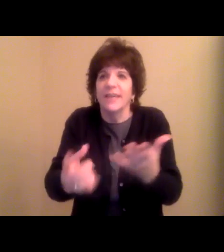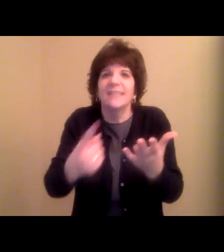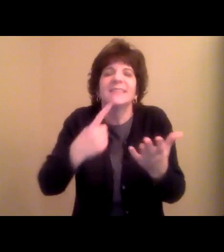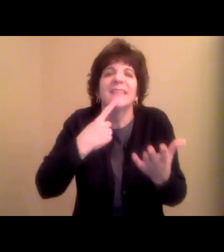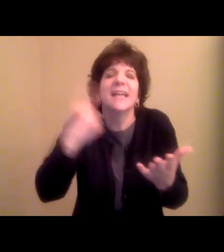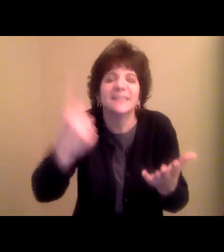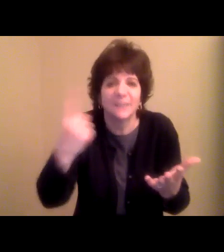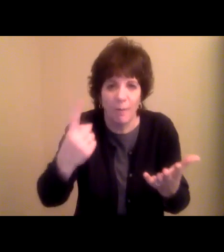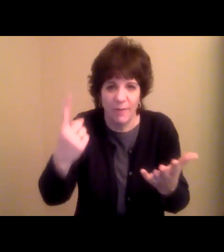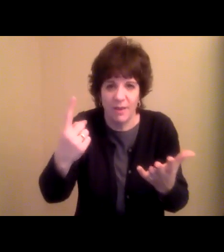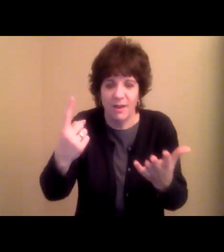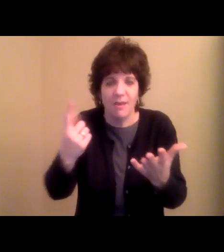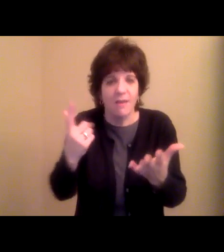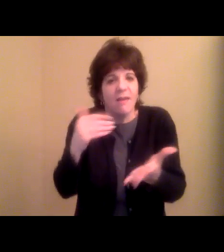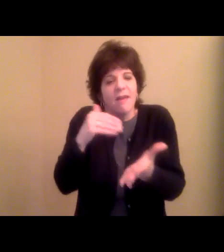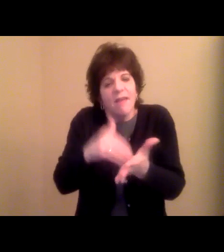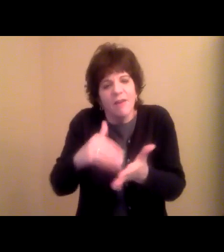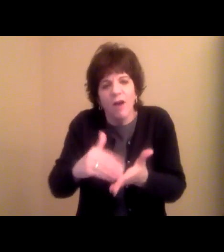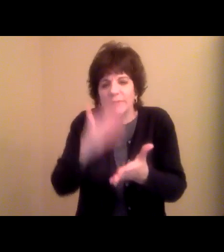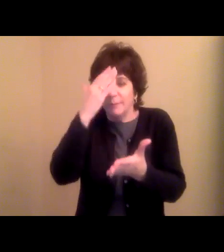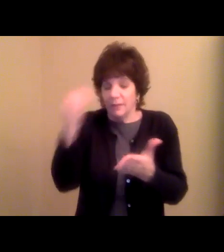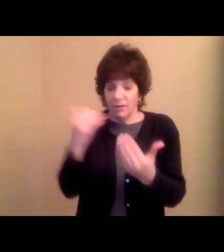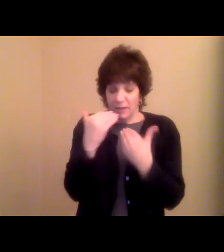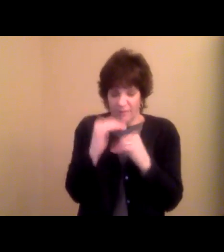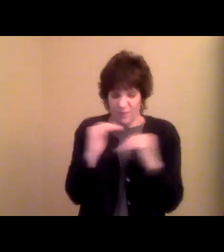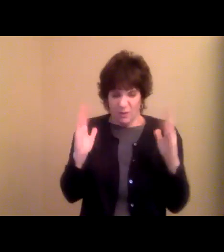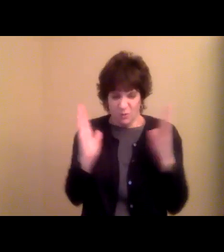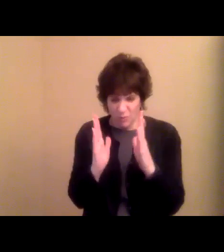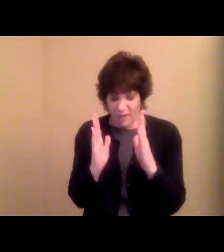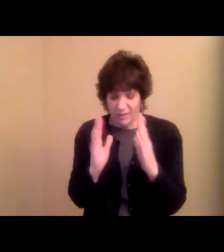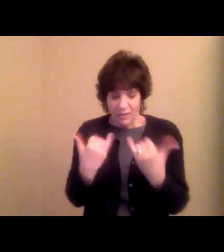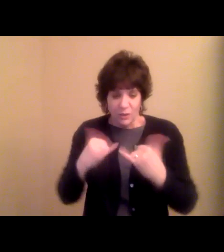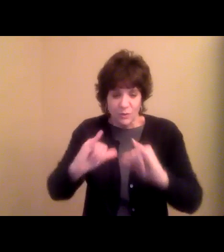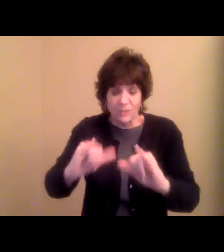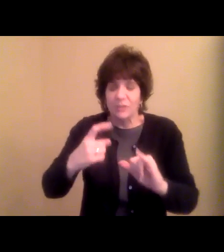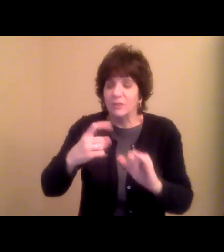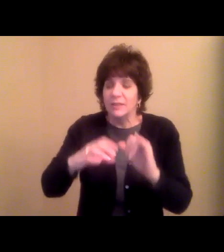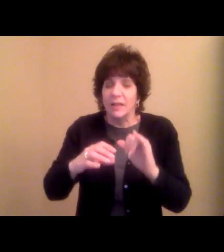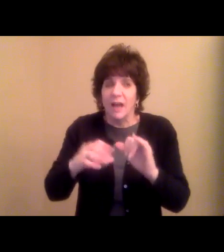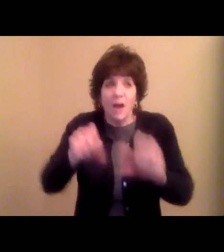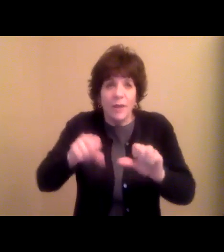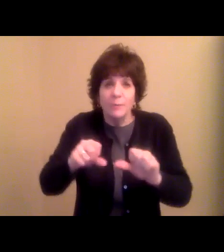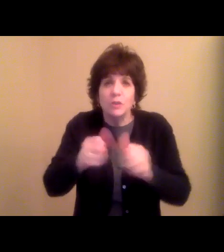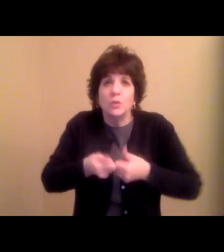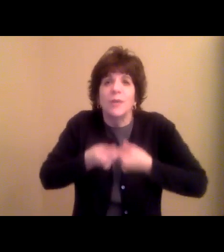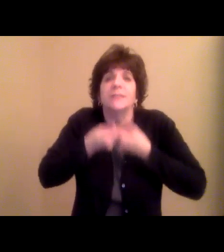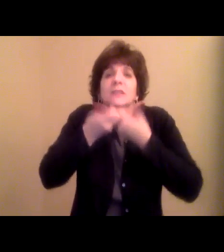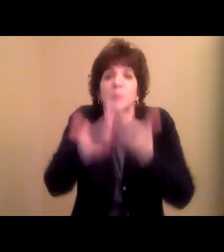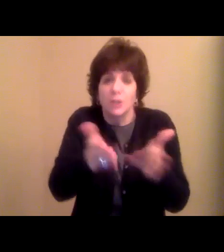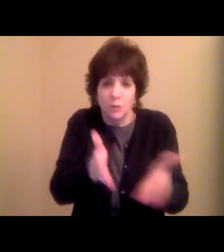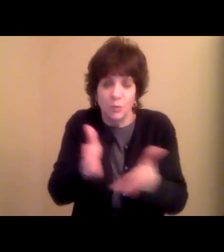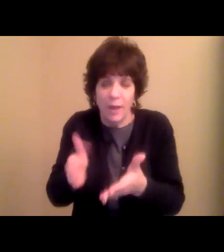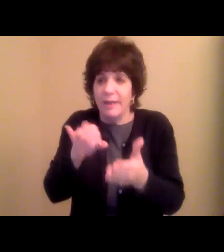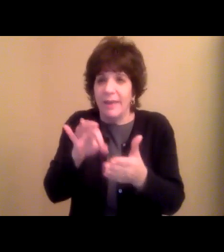And often, because of the constraint, you find a way to say things that you would never find, or